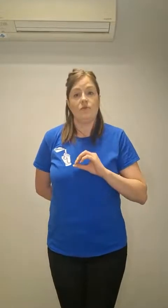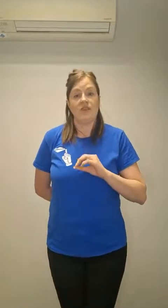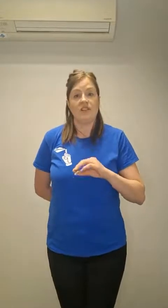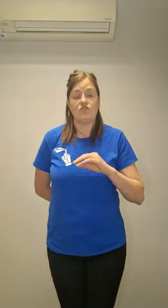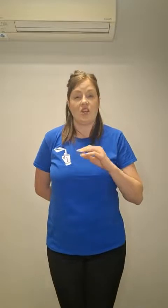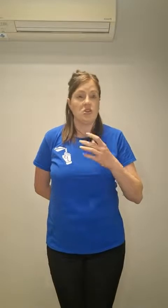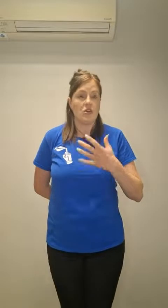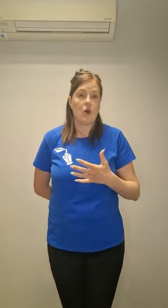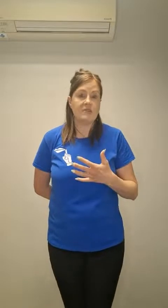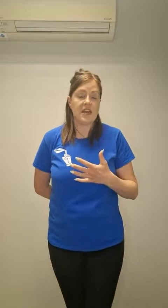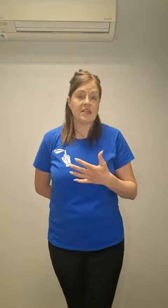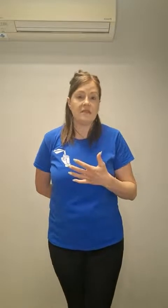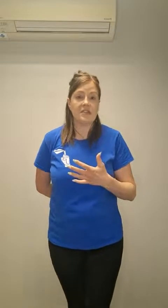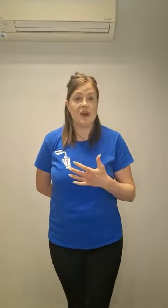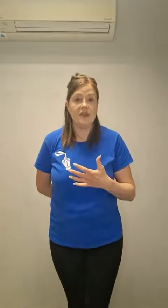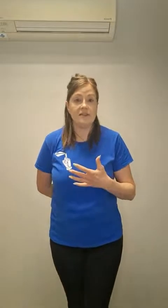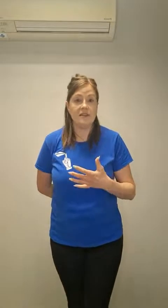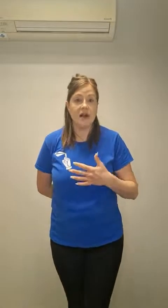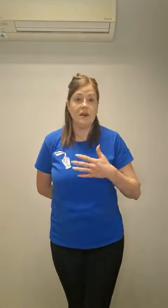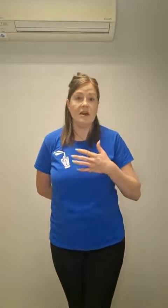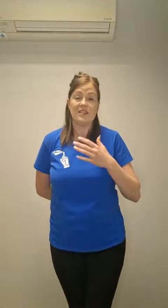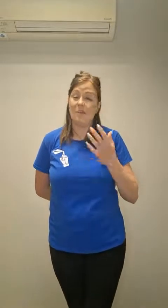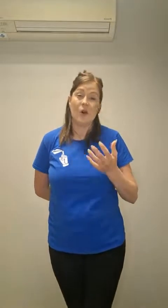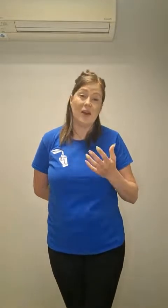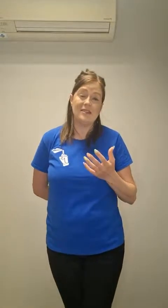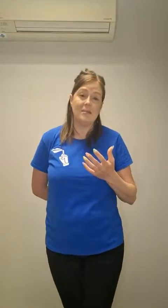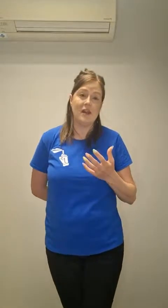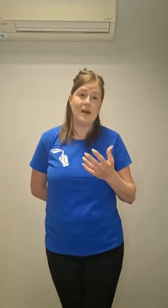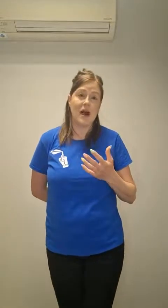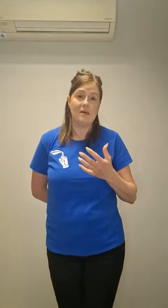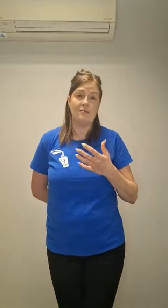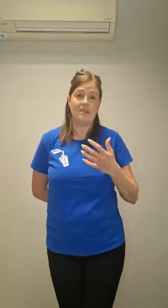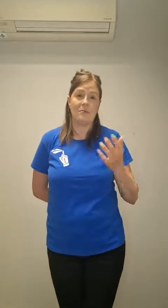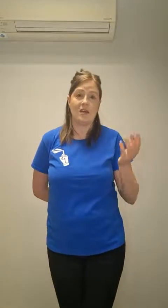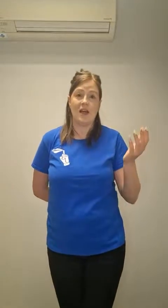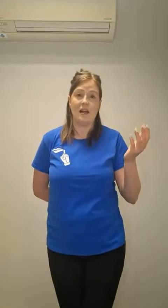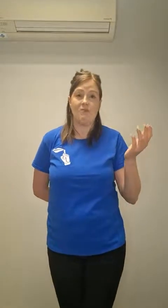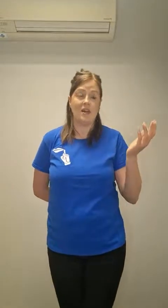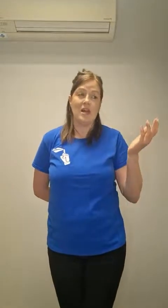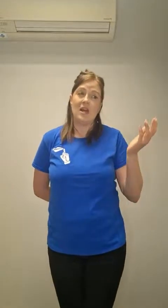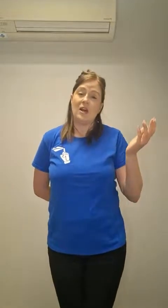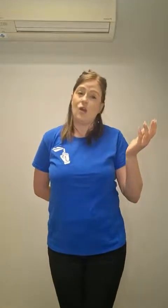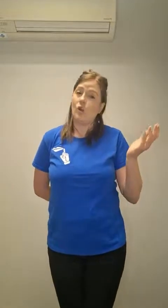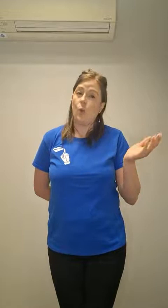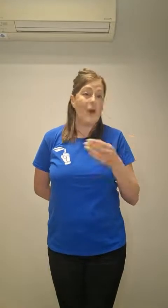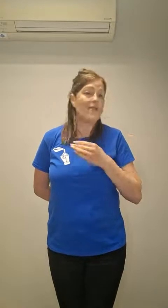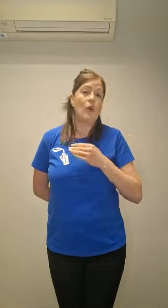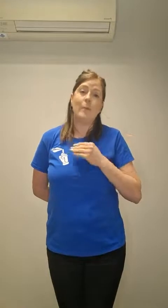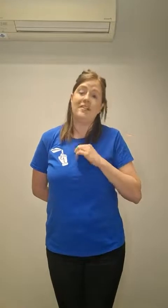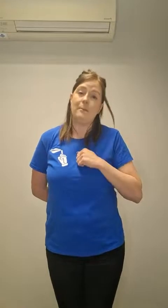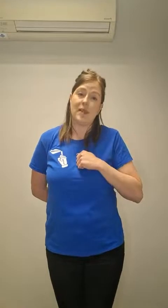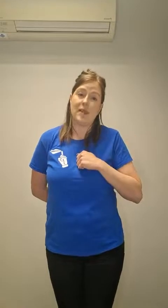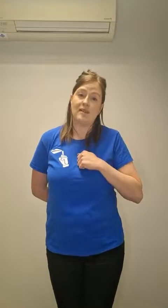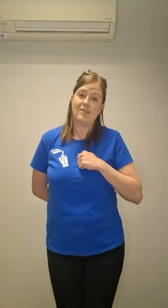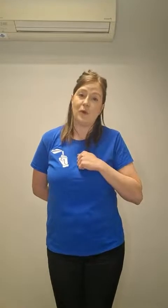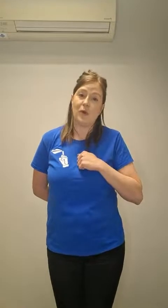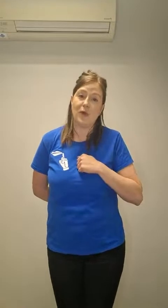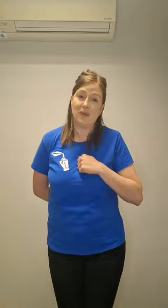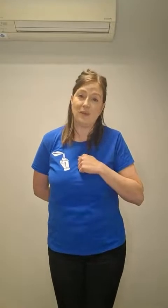of changing the context of signs. Some are quite similar, some can have quite the opposite meaning as to what you're trying